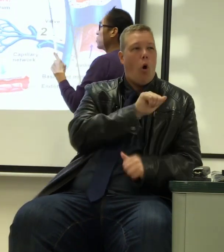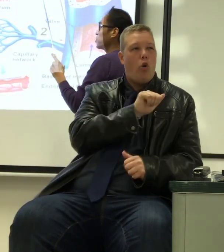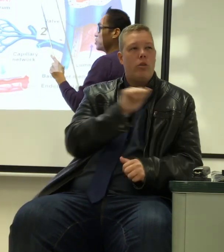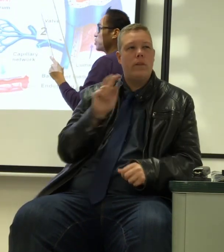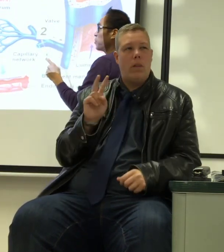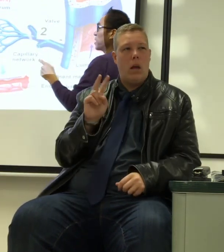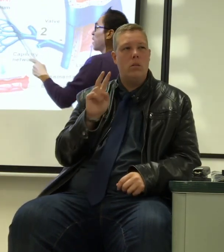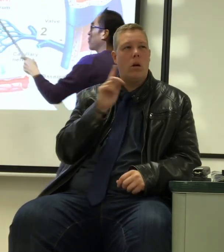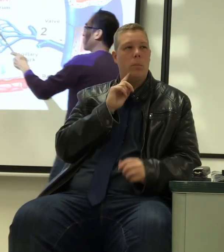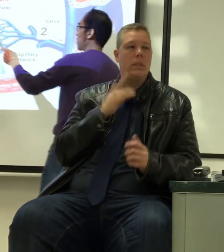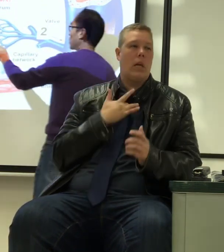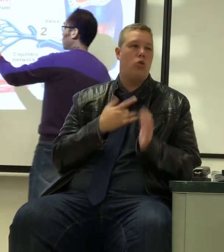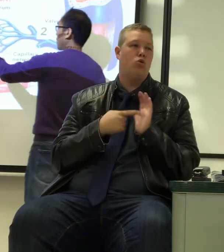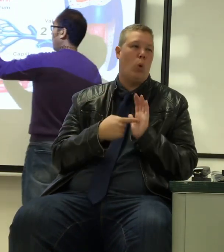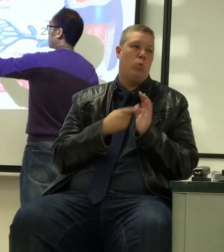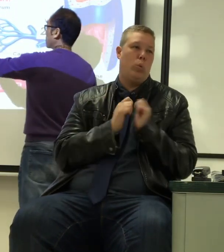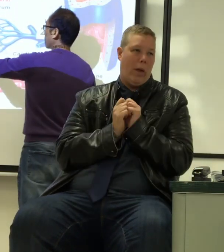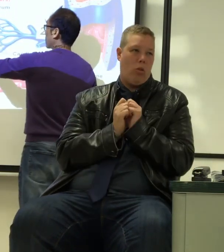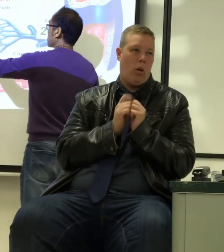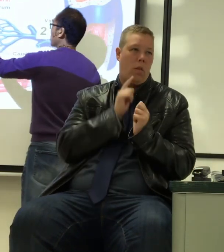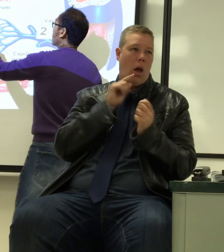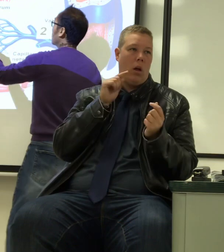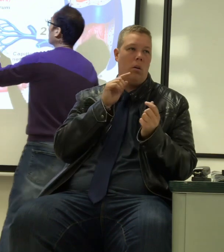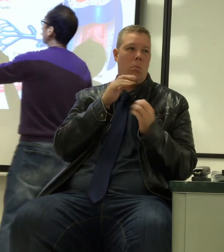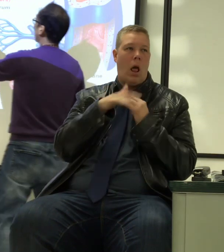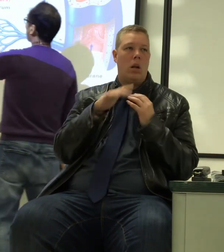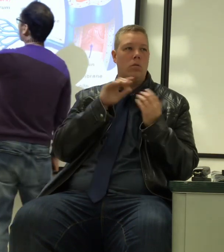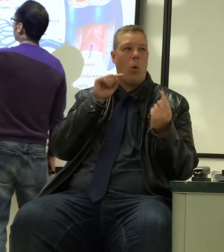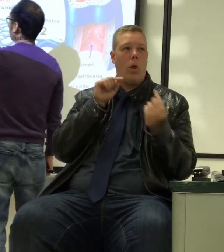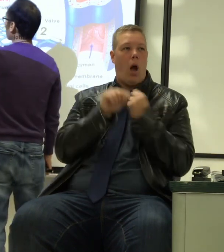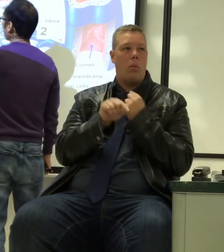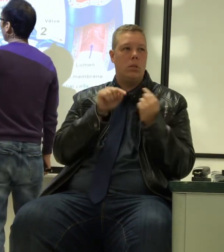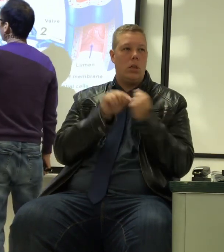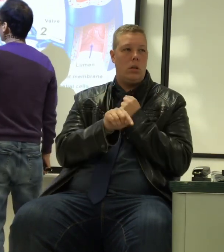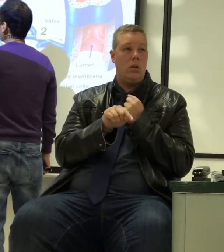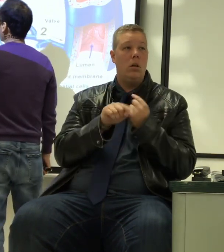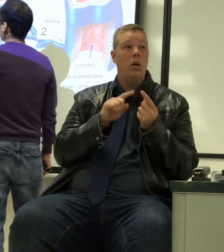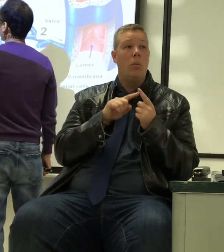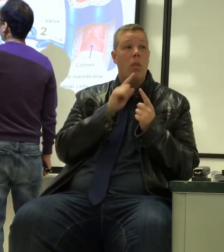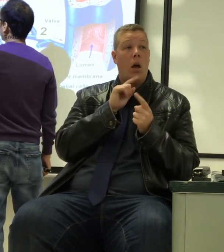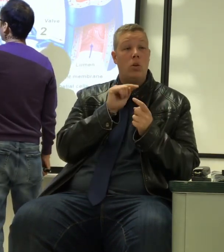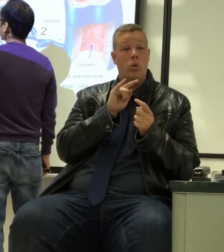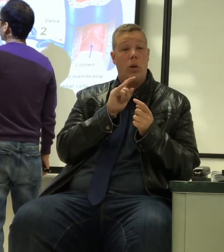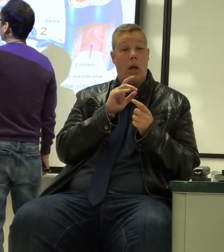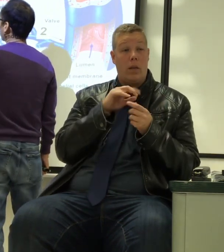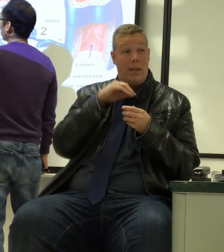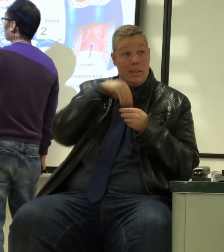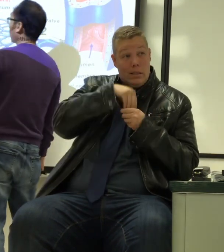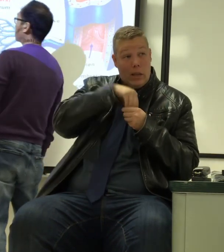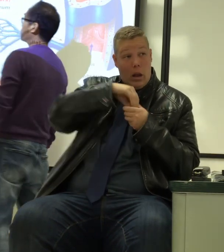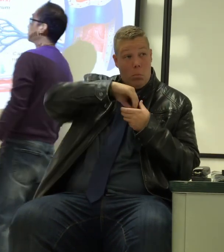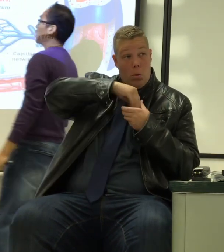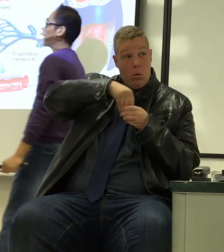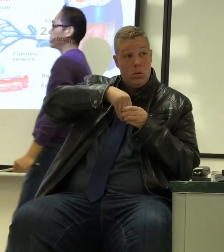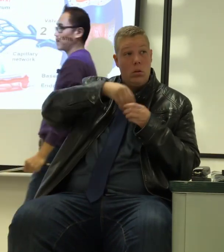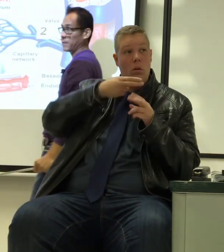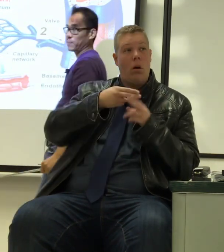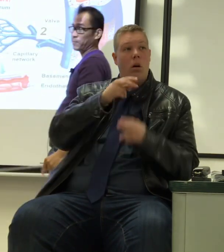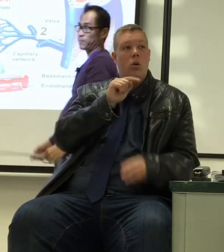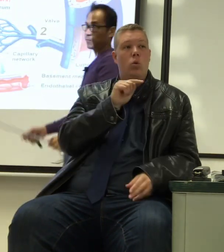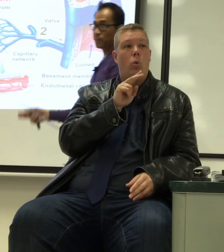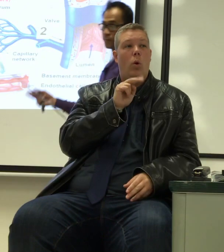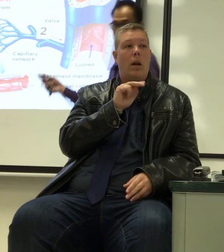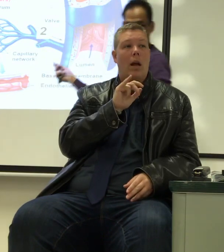veins are usually shown together and blood is flowing in opposite direction. But the innermost tunic surrounding the lumen of the blood vessel is called the tunica